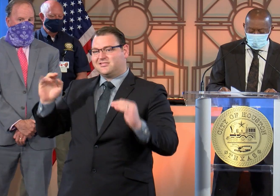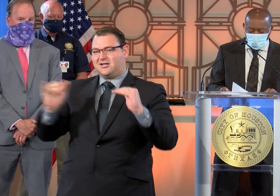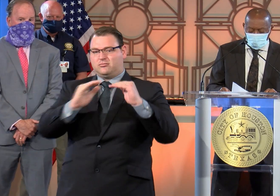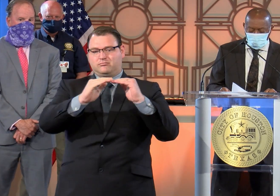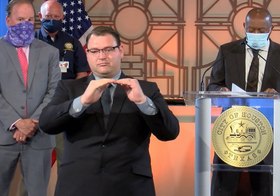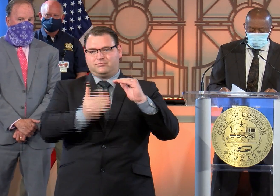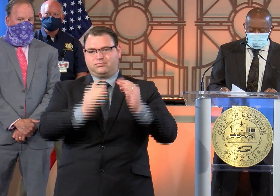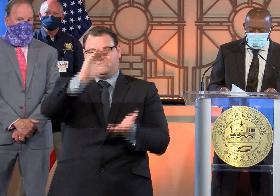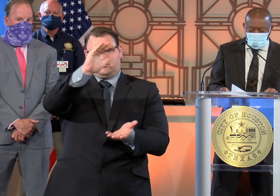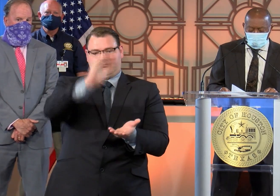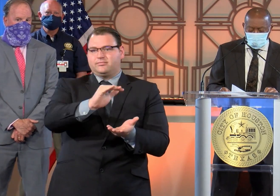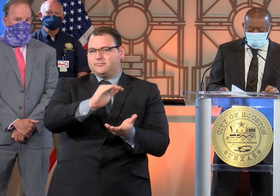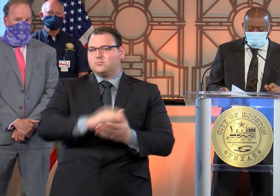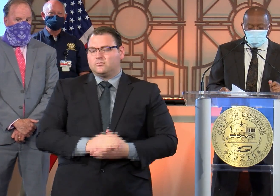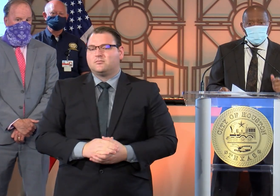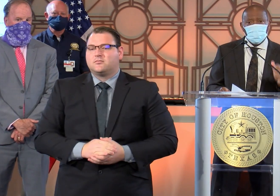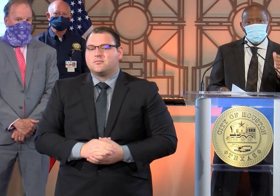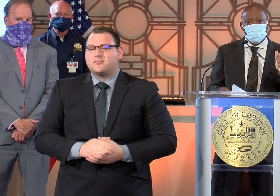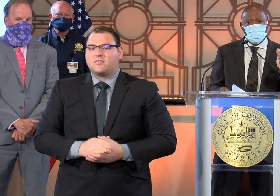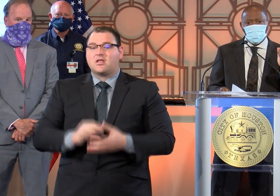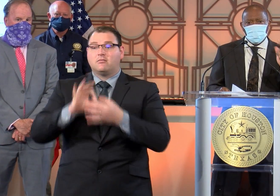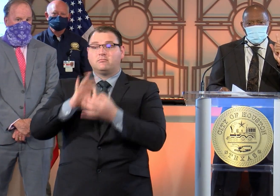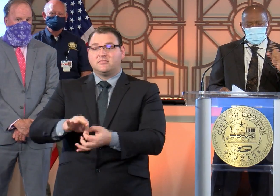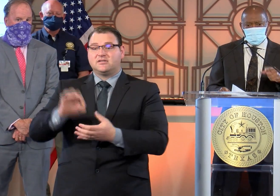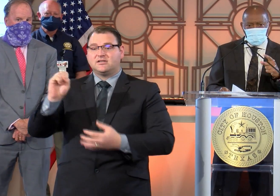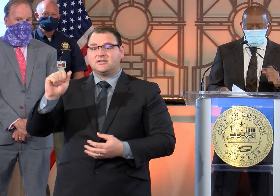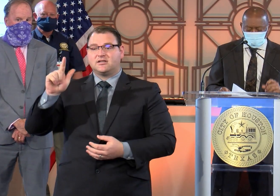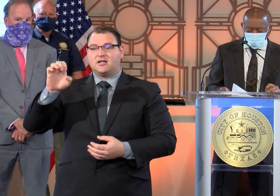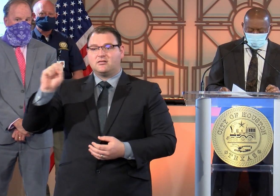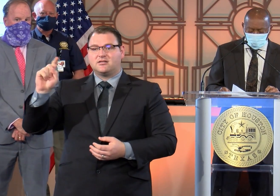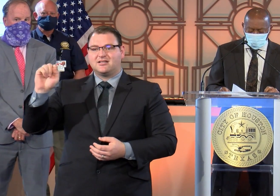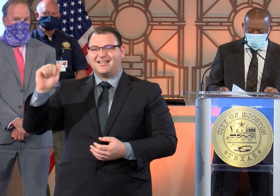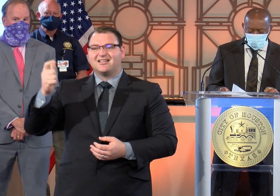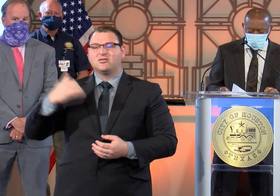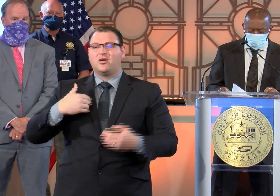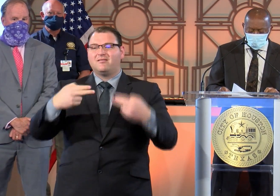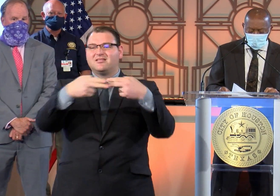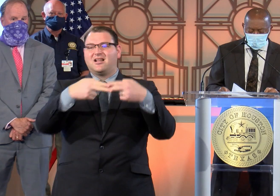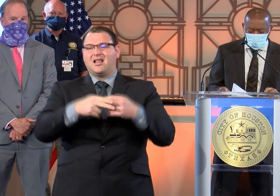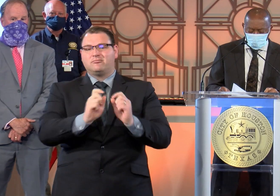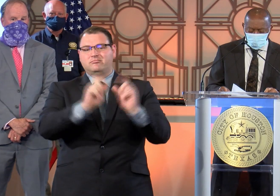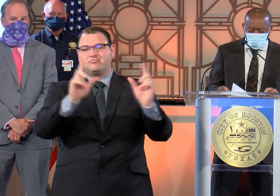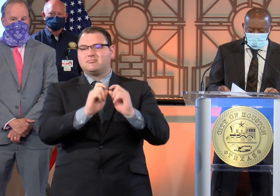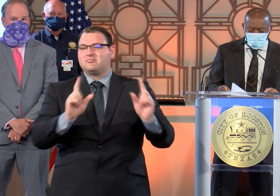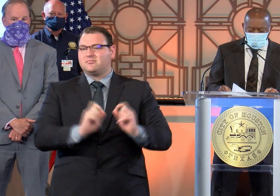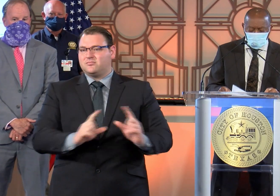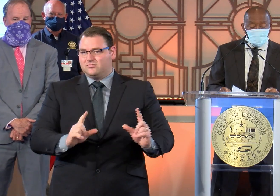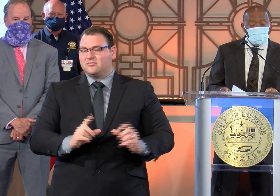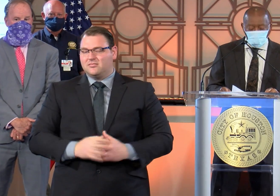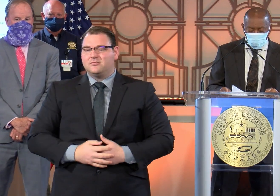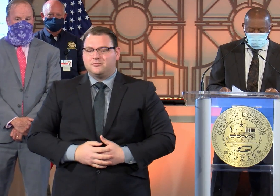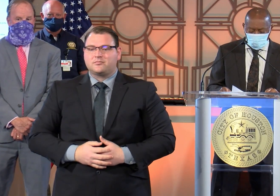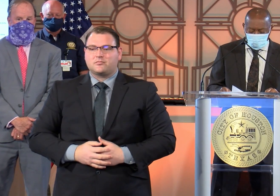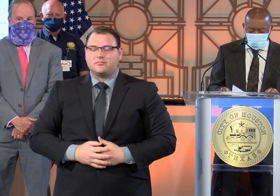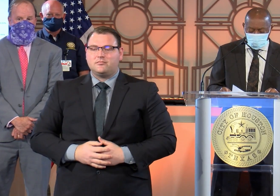tax, and I think there are some slides that are before you.